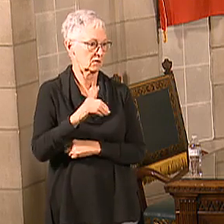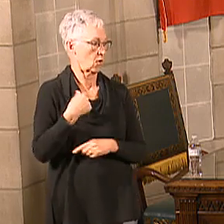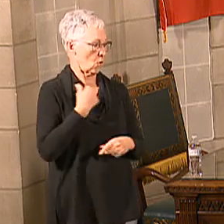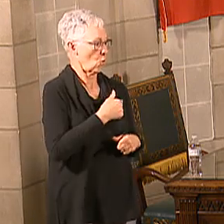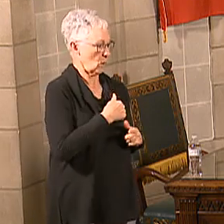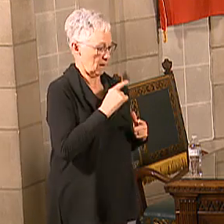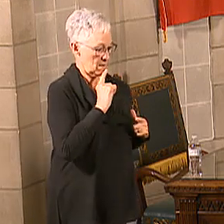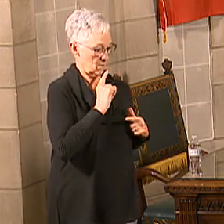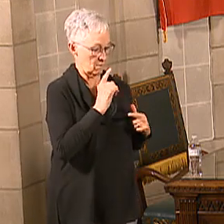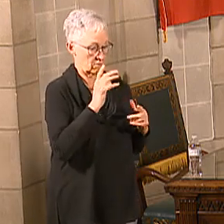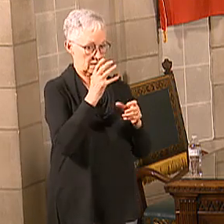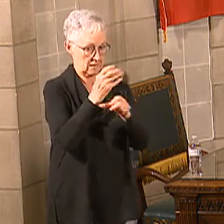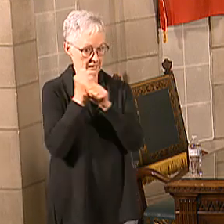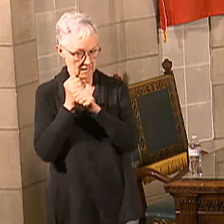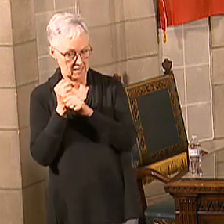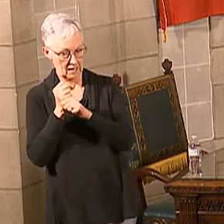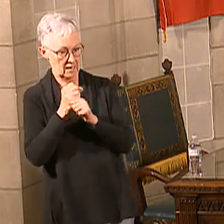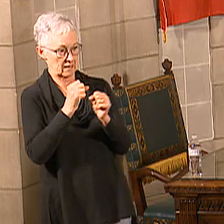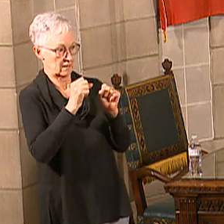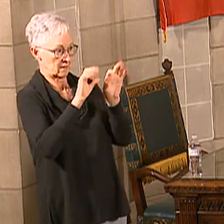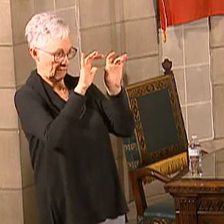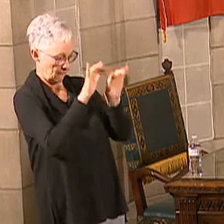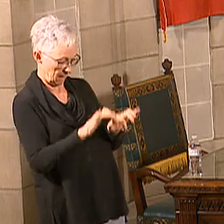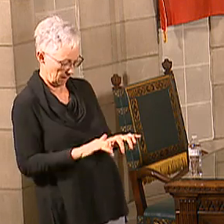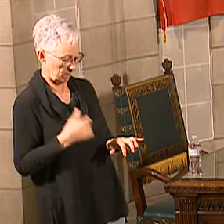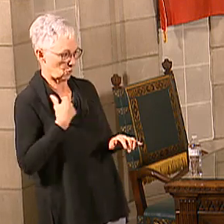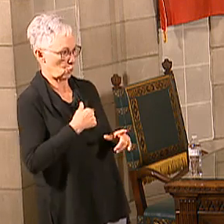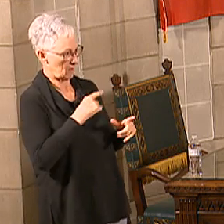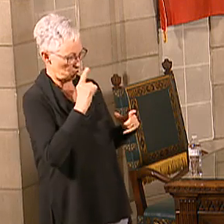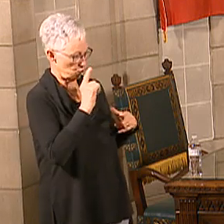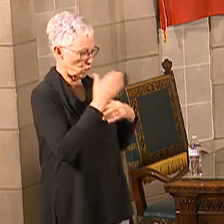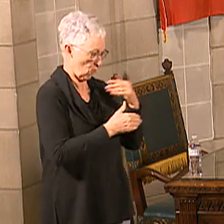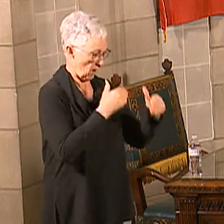gets processed. I'm hoping we can beat that, but